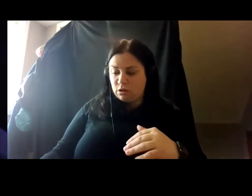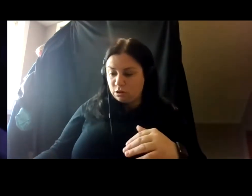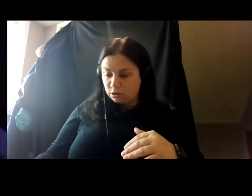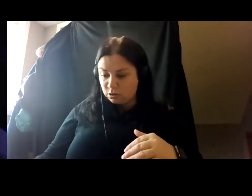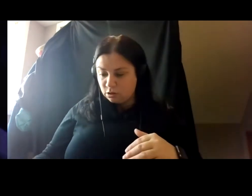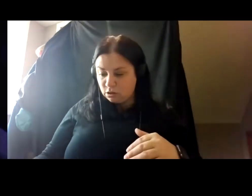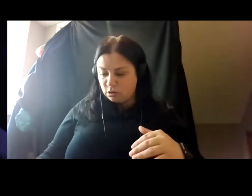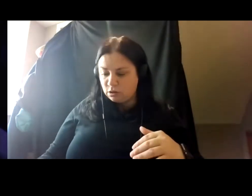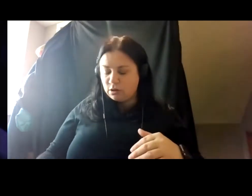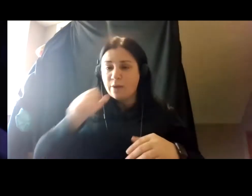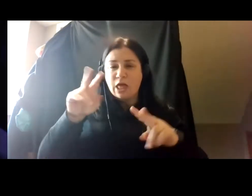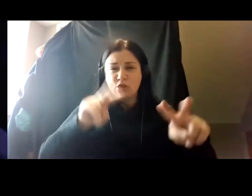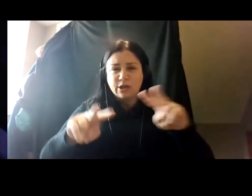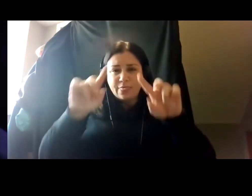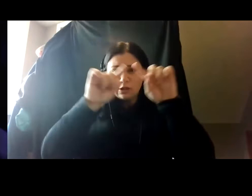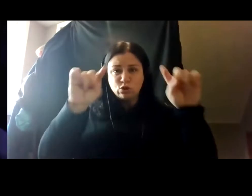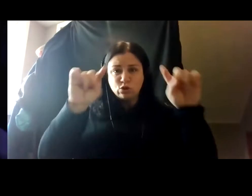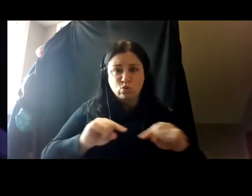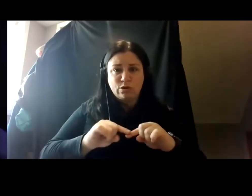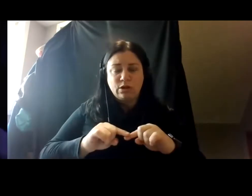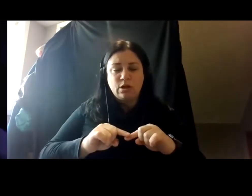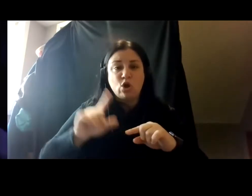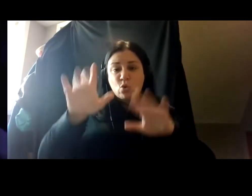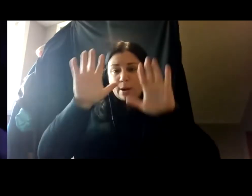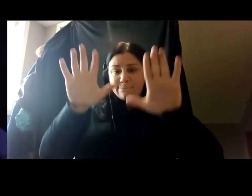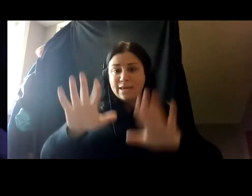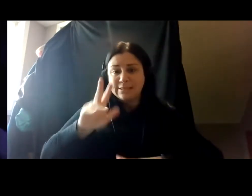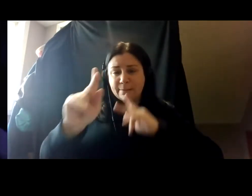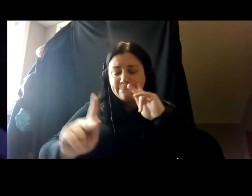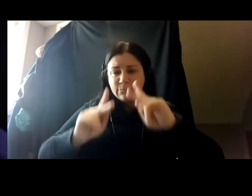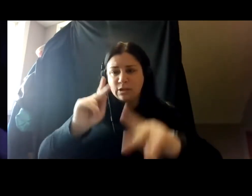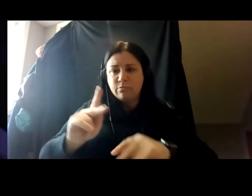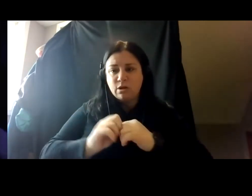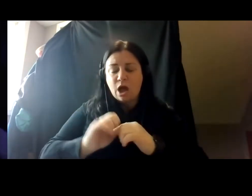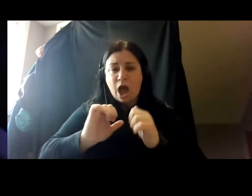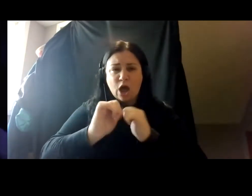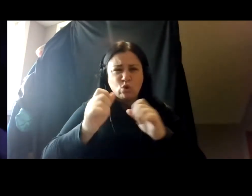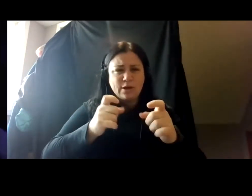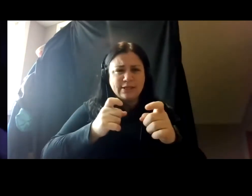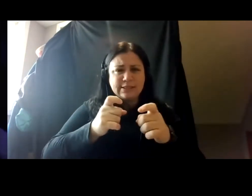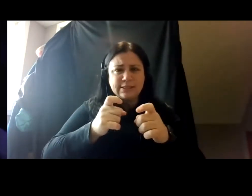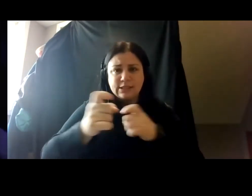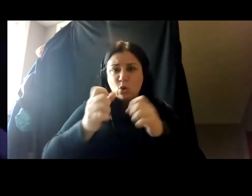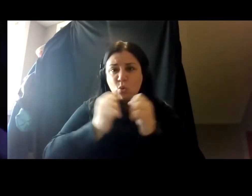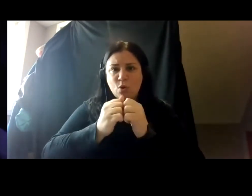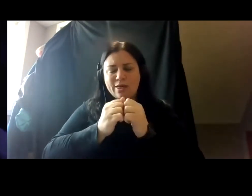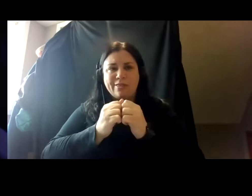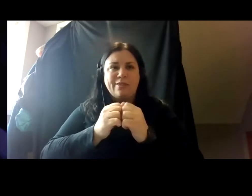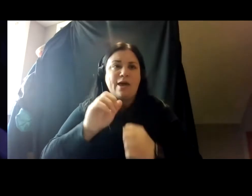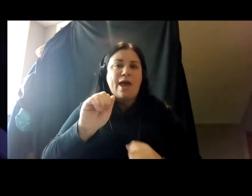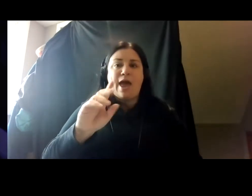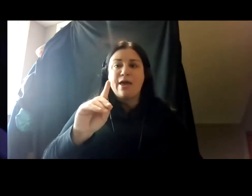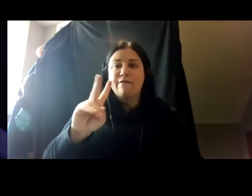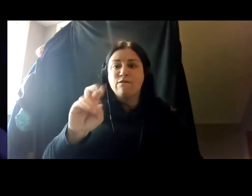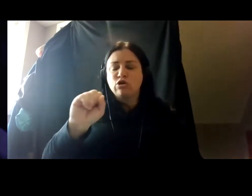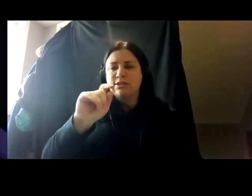exact number. I'm not looking at the screen, but you guys are amazing people. And how do you deal with adversity? And this is what I really